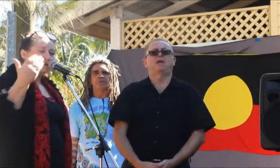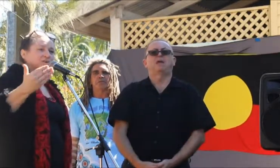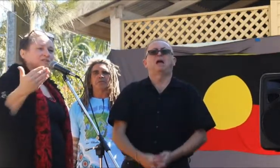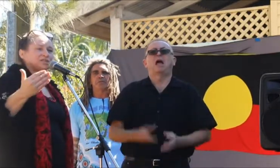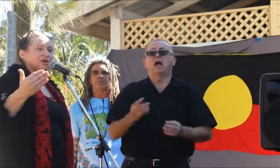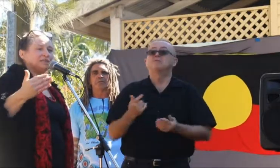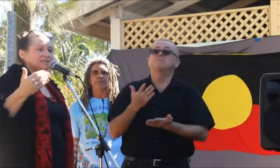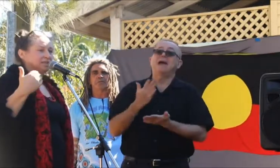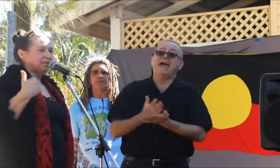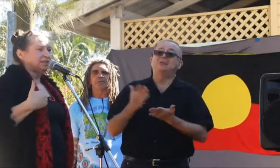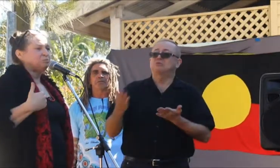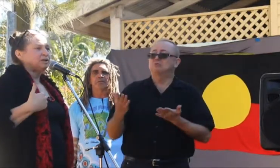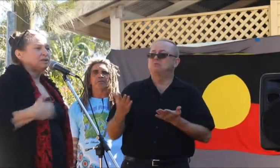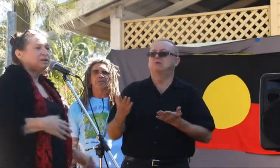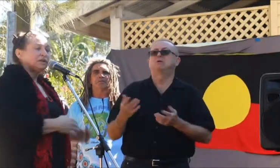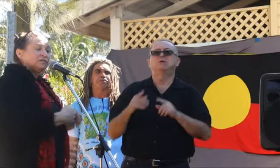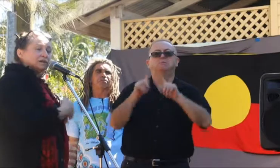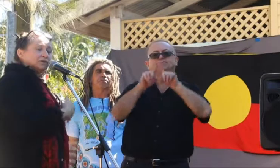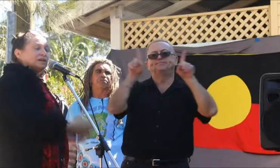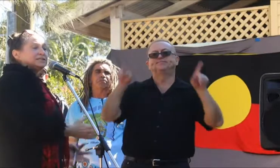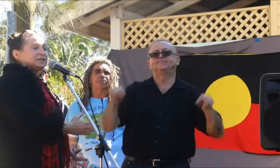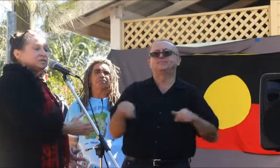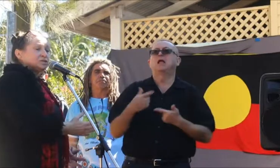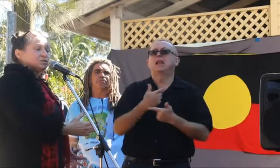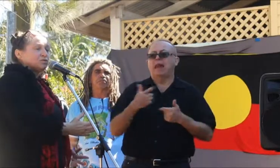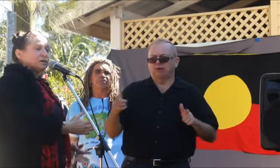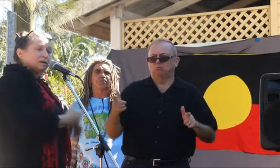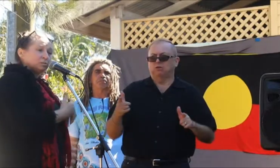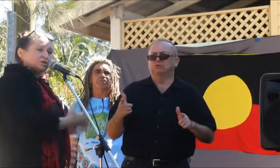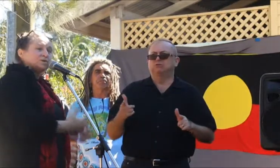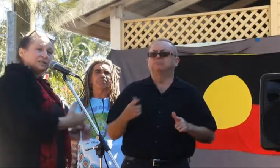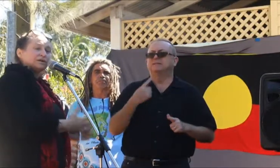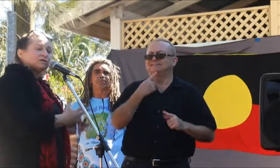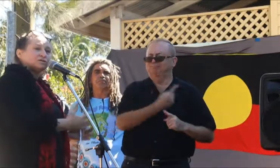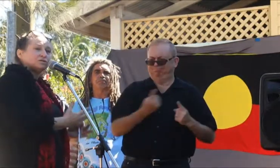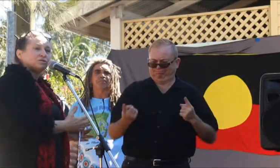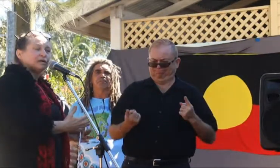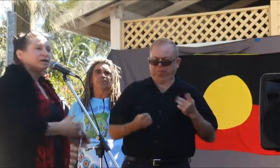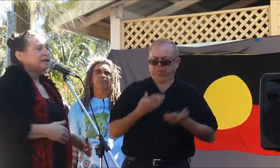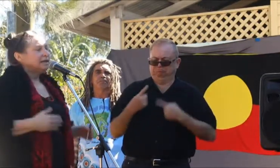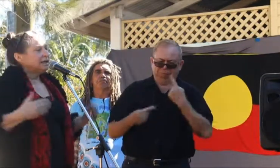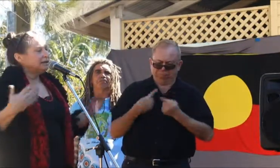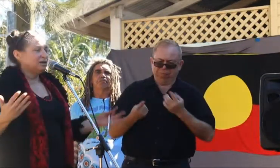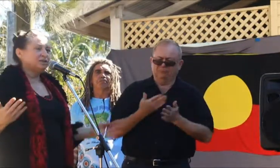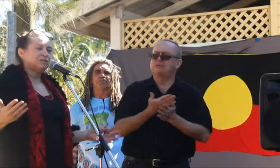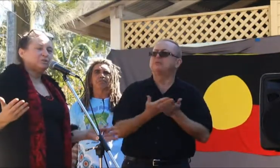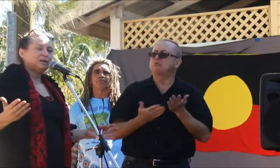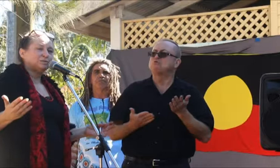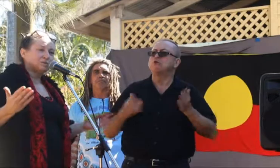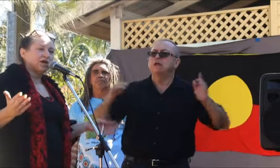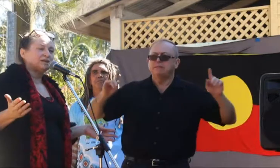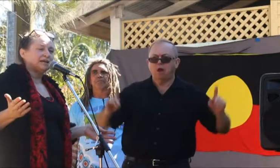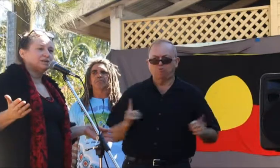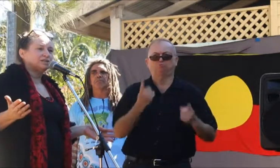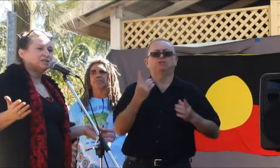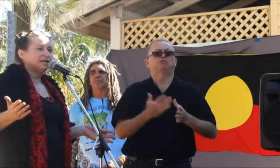actual language signs in Nimbin that not only tell the story, but also tell the story in the original